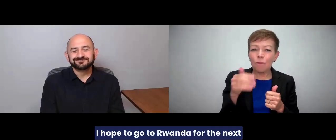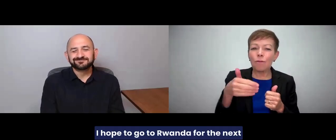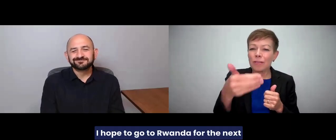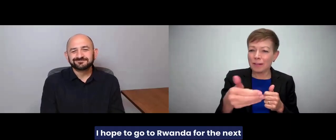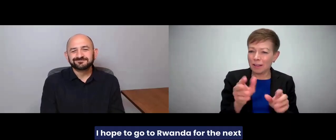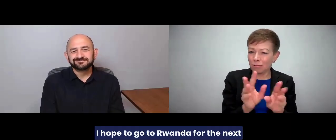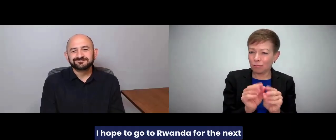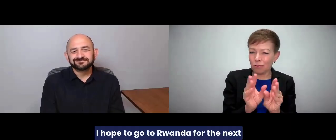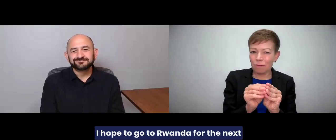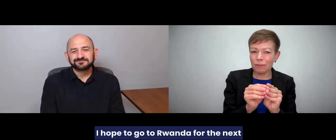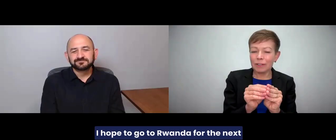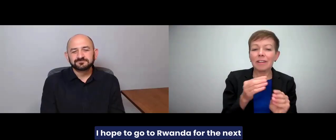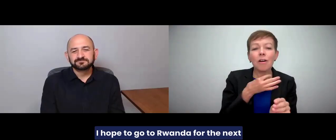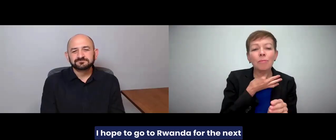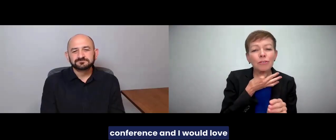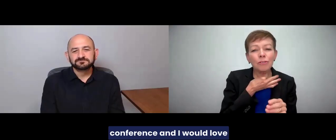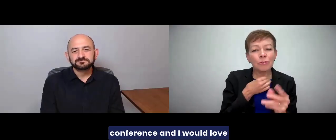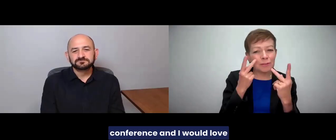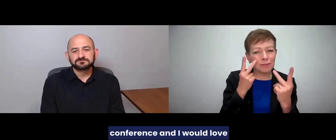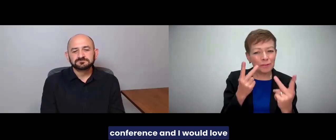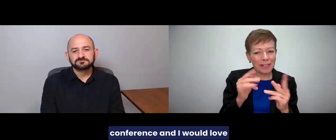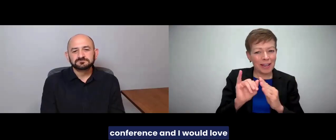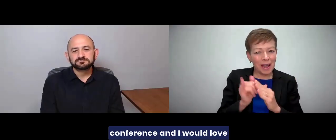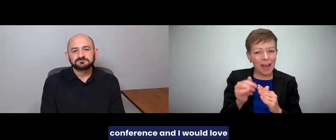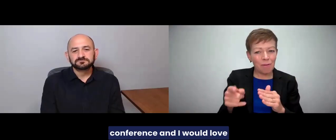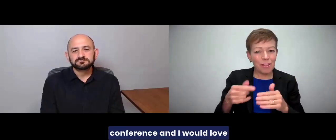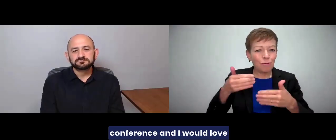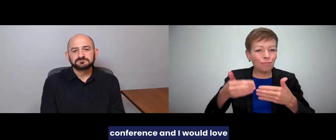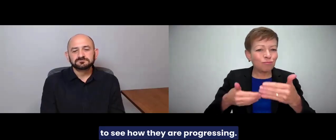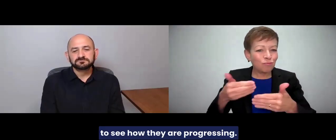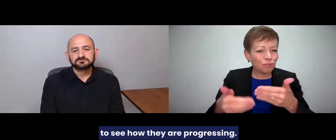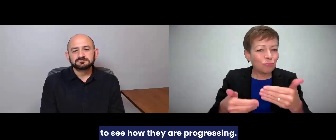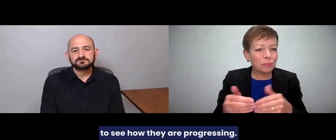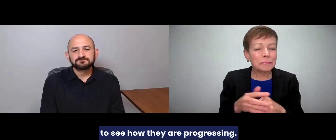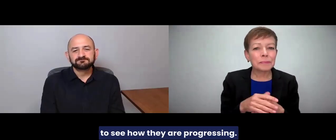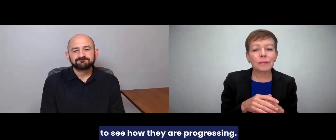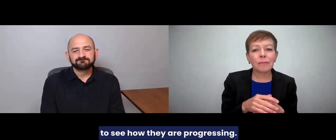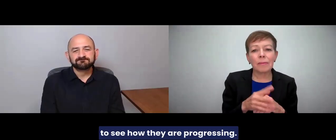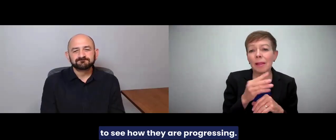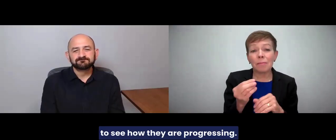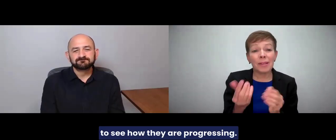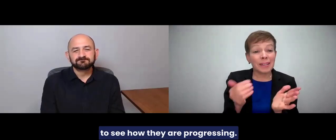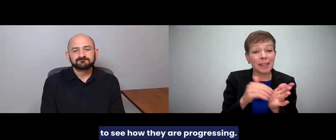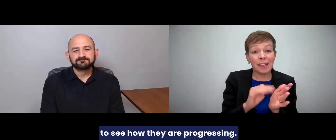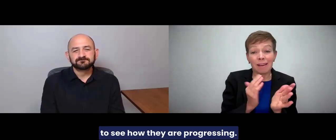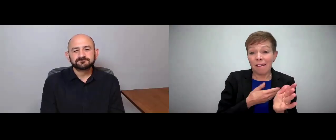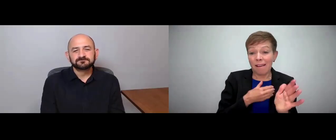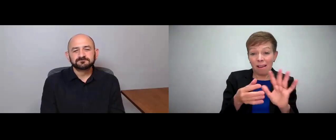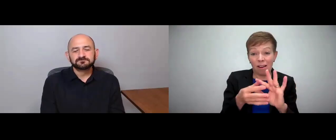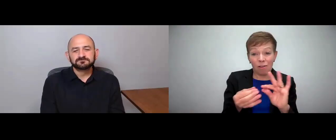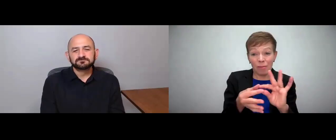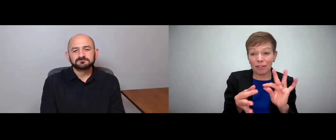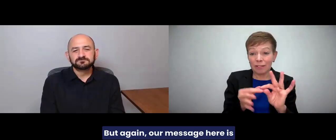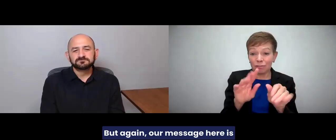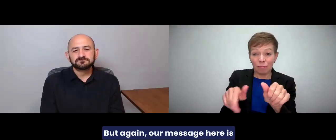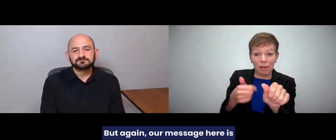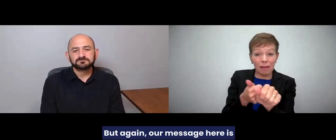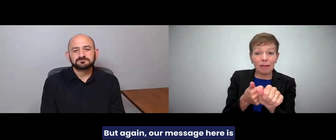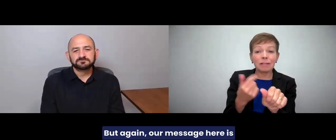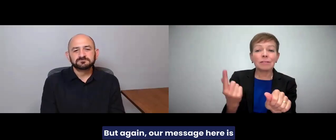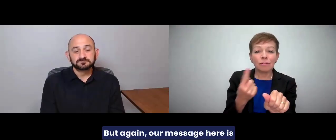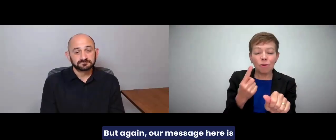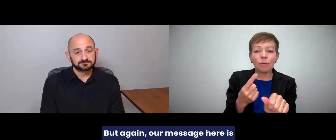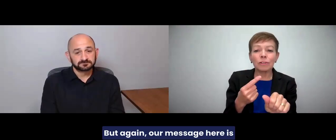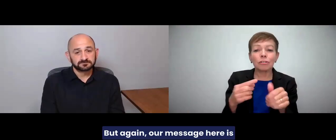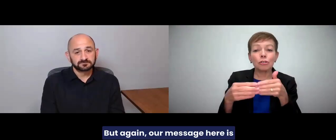I hope to go to Rwanda for the next conference, and I would love to see how they are progressing. But